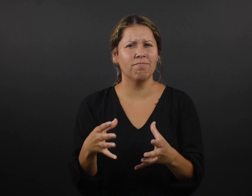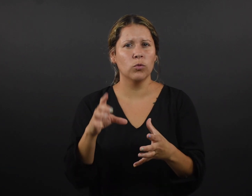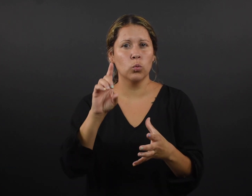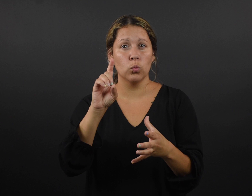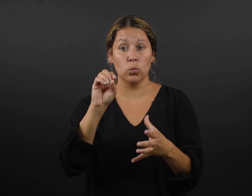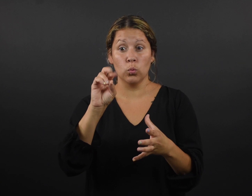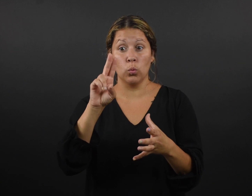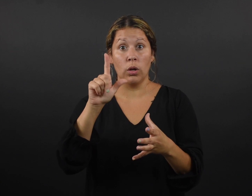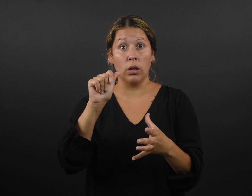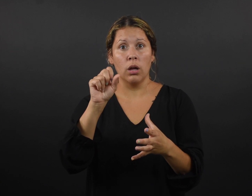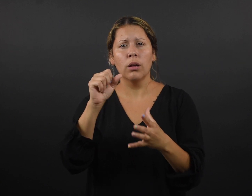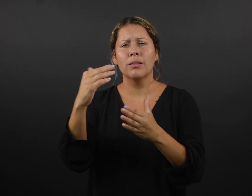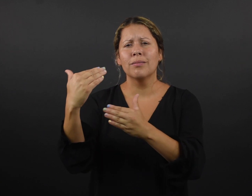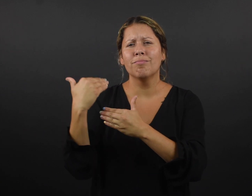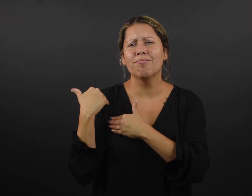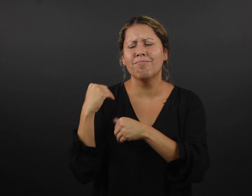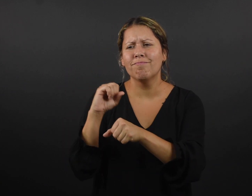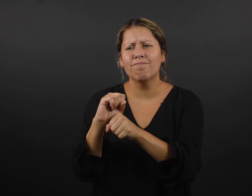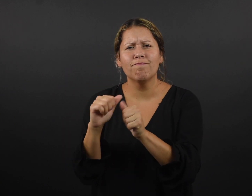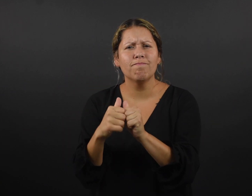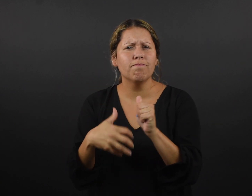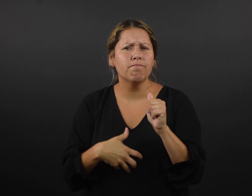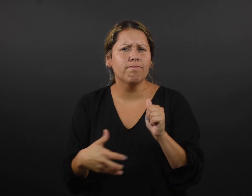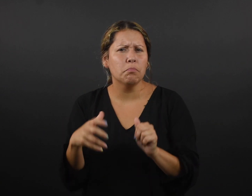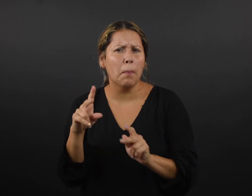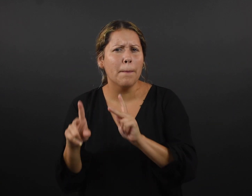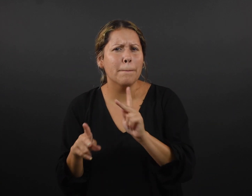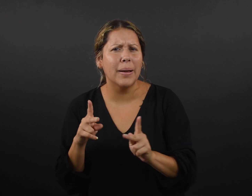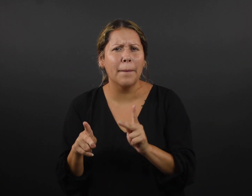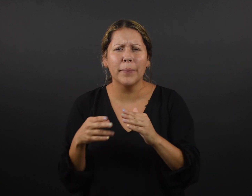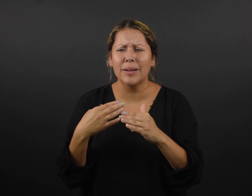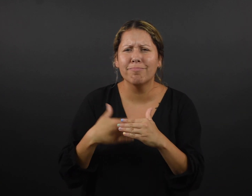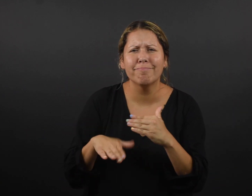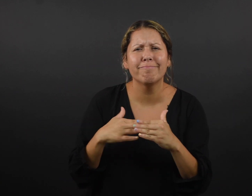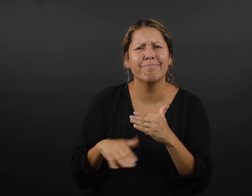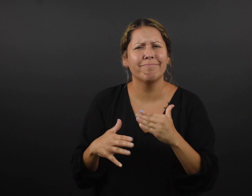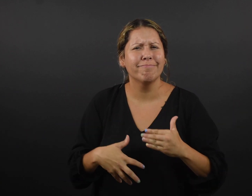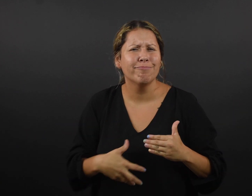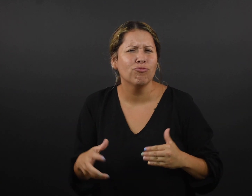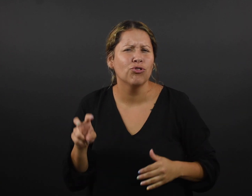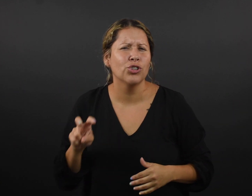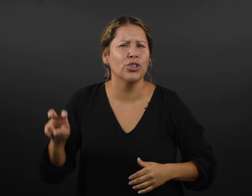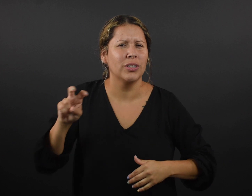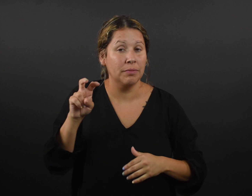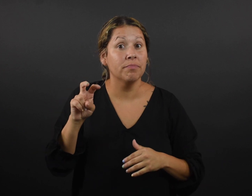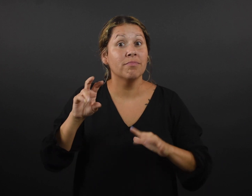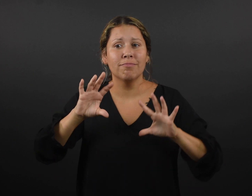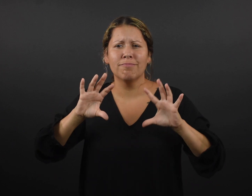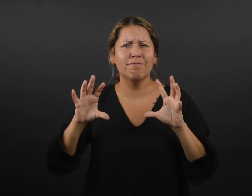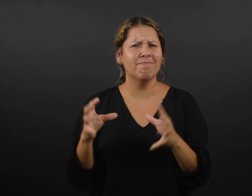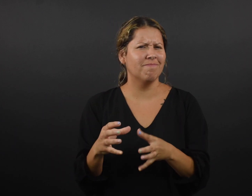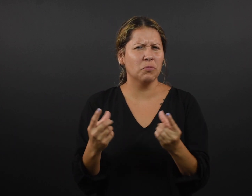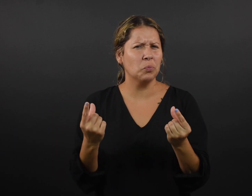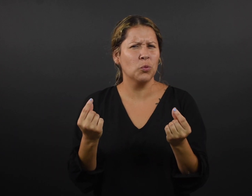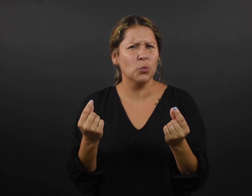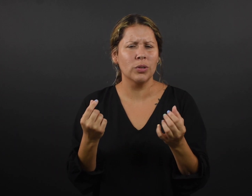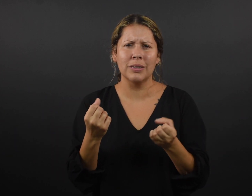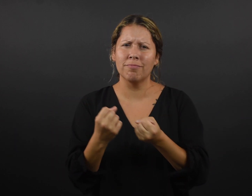bringing together a group of doulas able to provide culturally grounded lactation and pregnancy